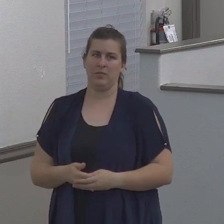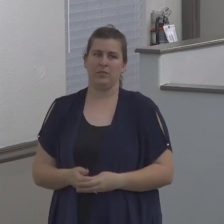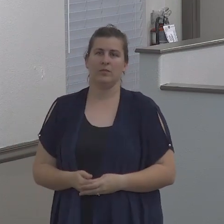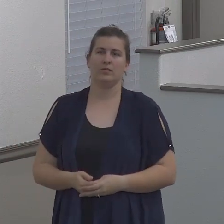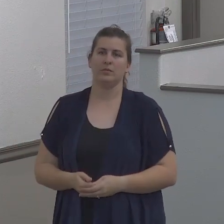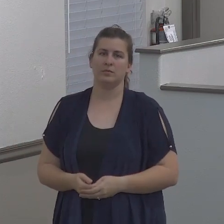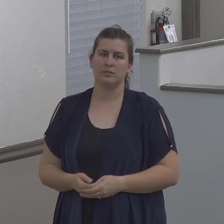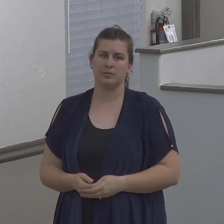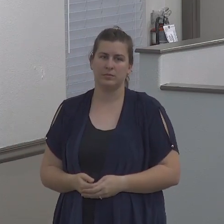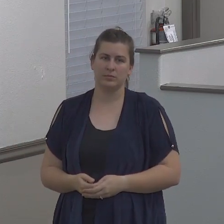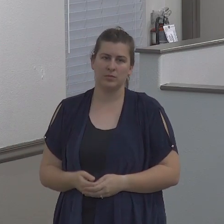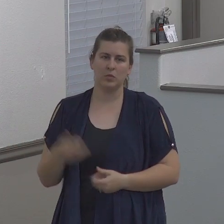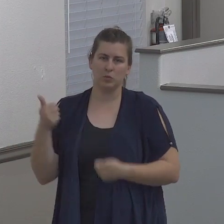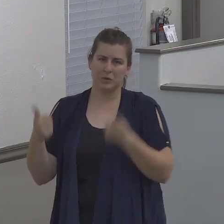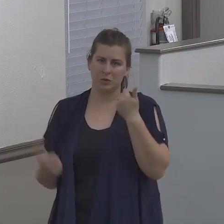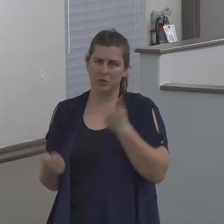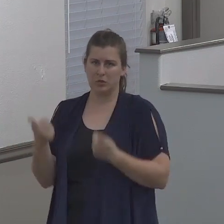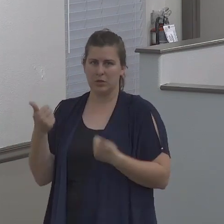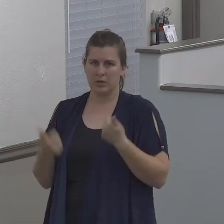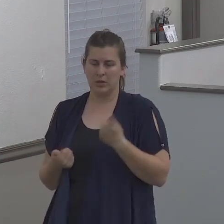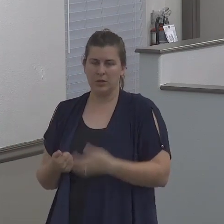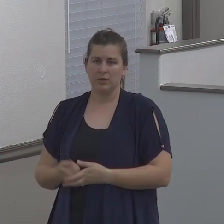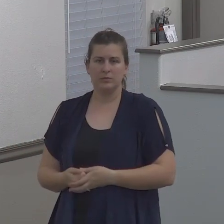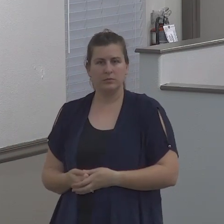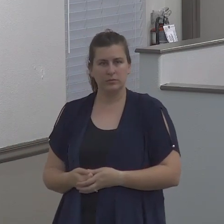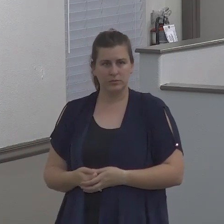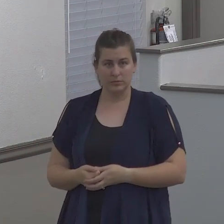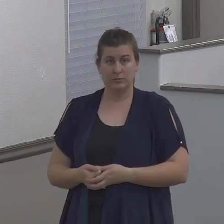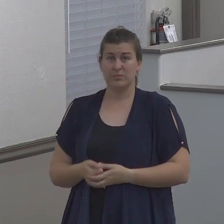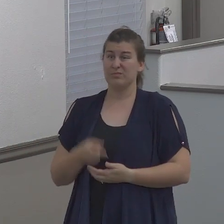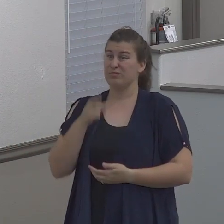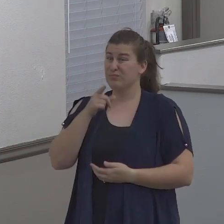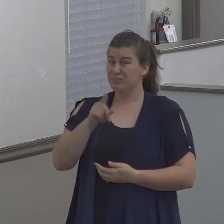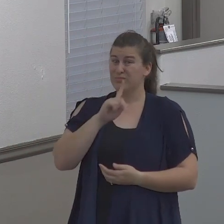Are they your worries or are you going to cast your care on God?